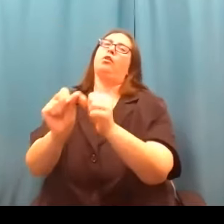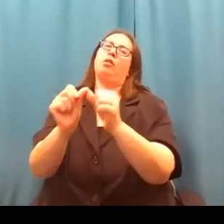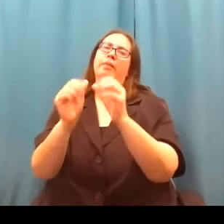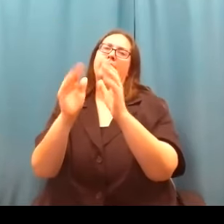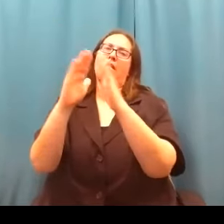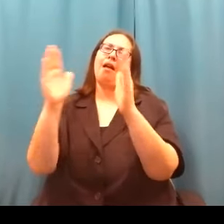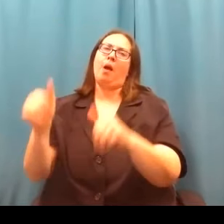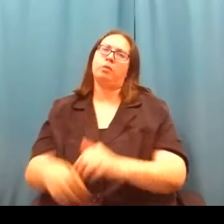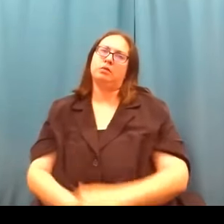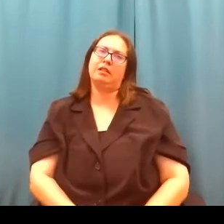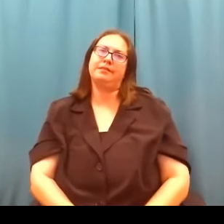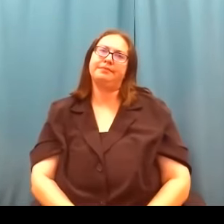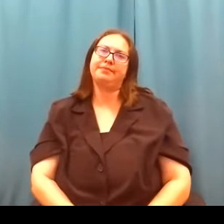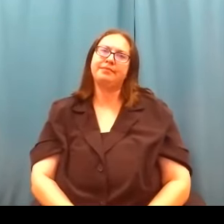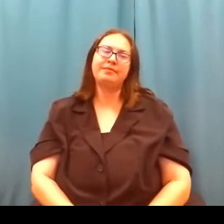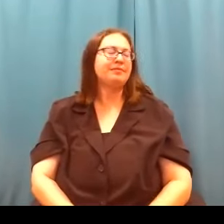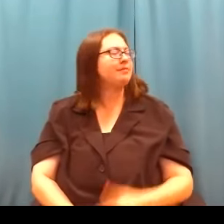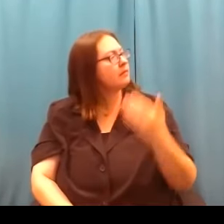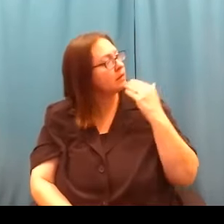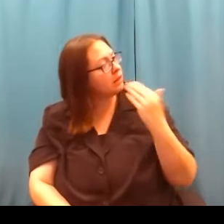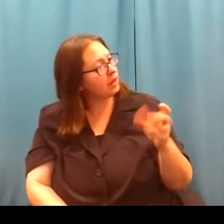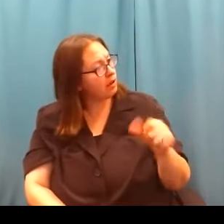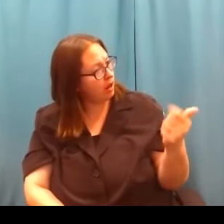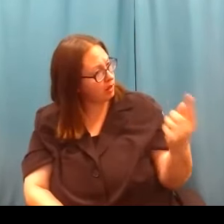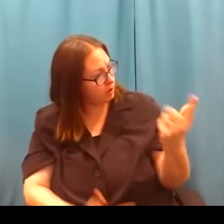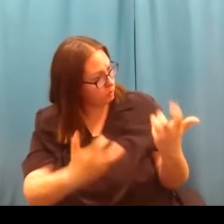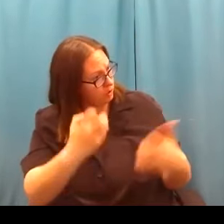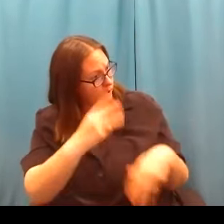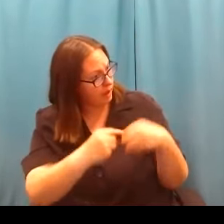Thanks, Dr. Echols. Anything else on that, Mayor?